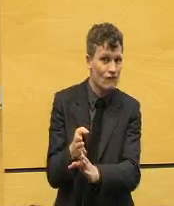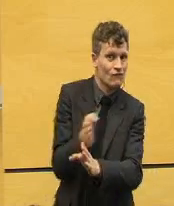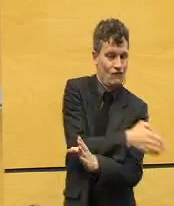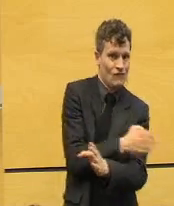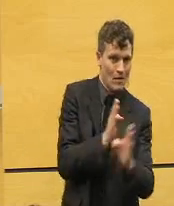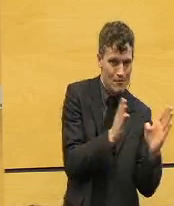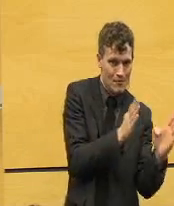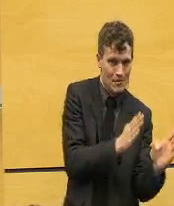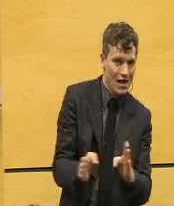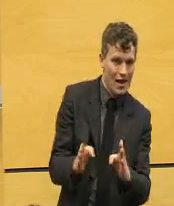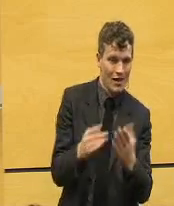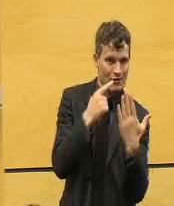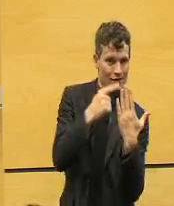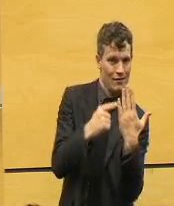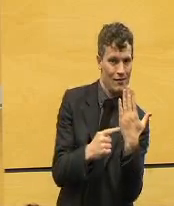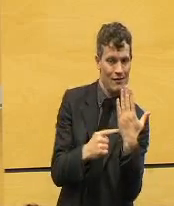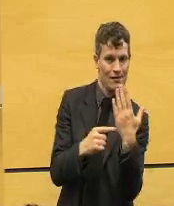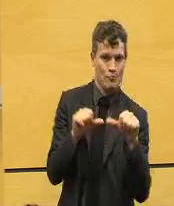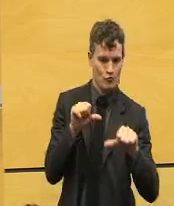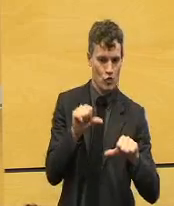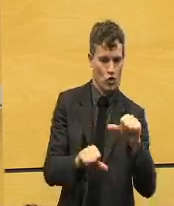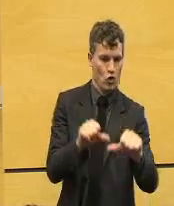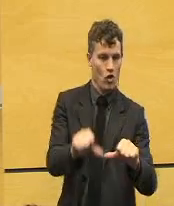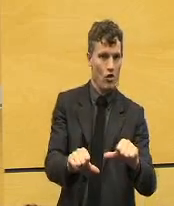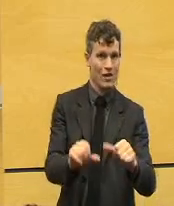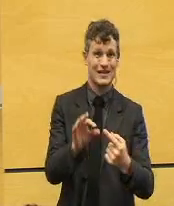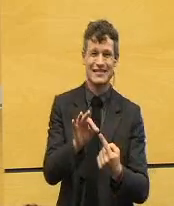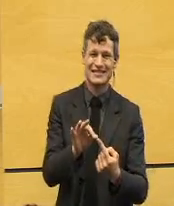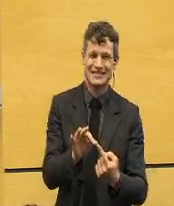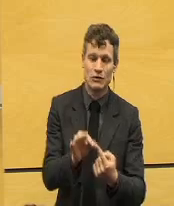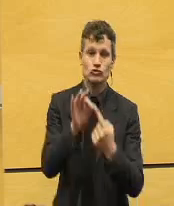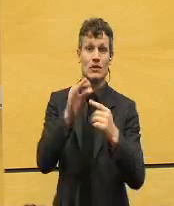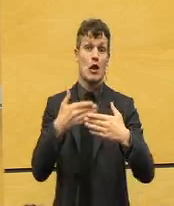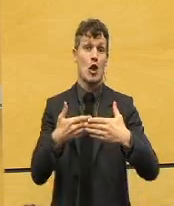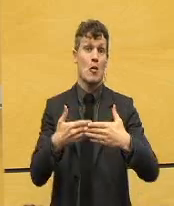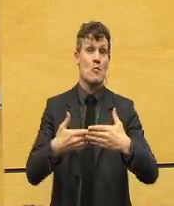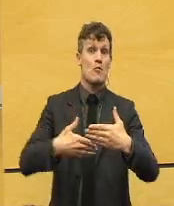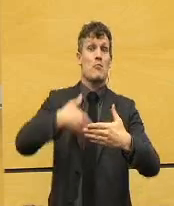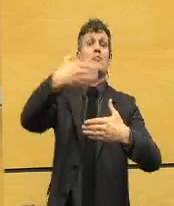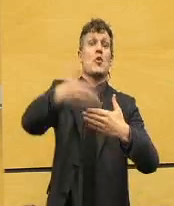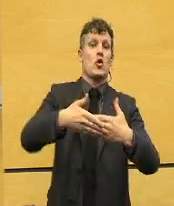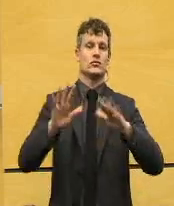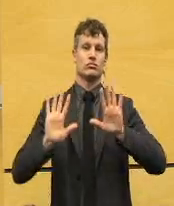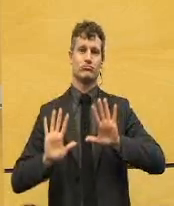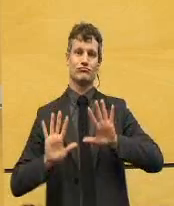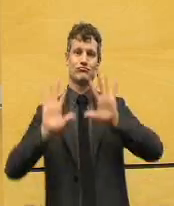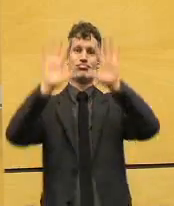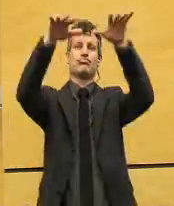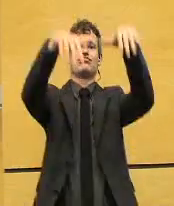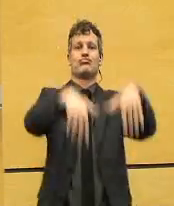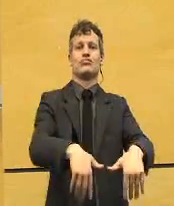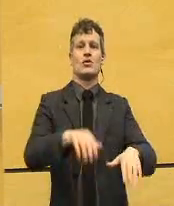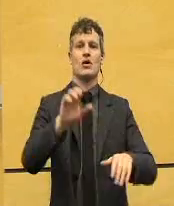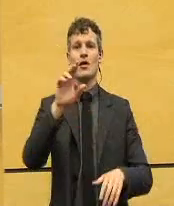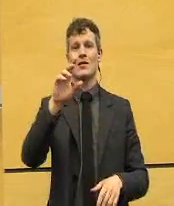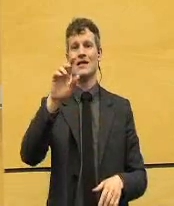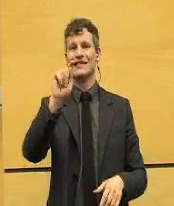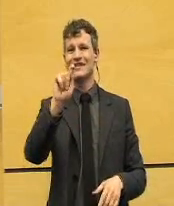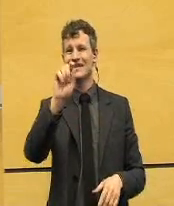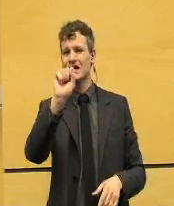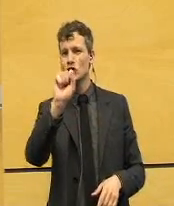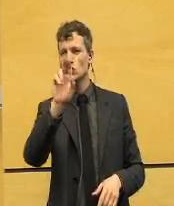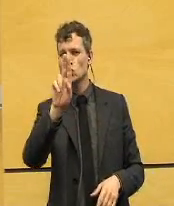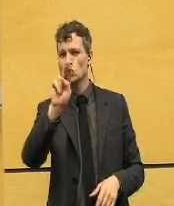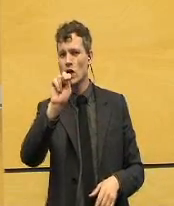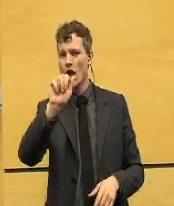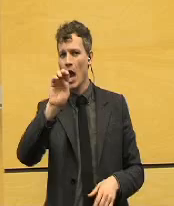especially post-tsunami, in line with the Sendai outcome document, especially for deaf people.